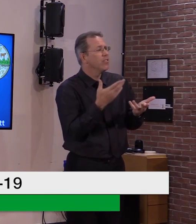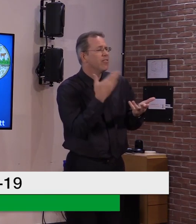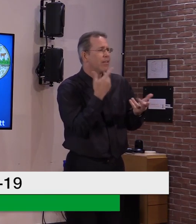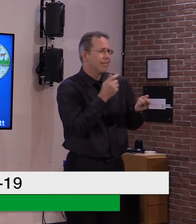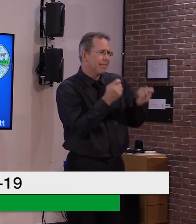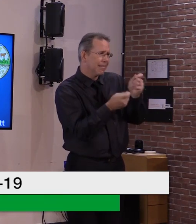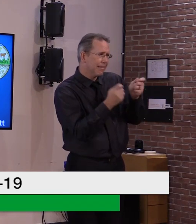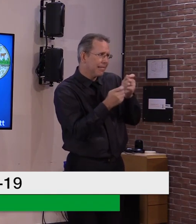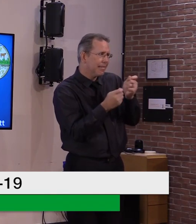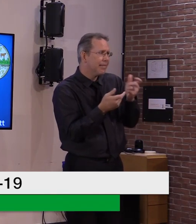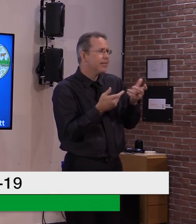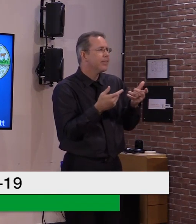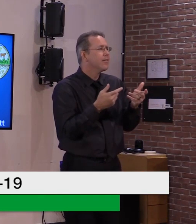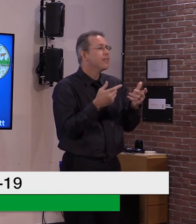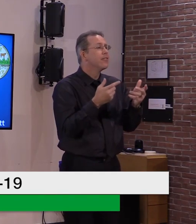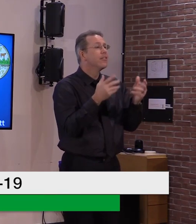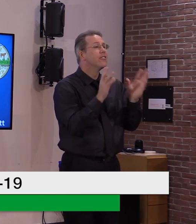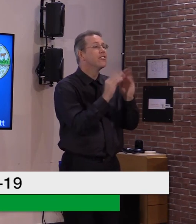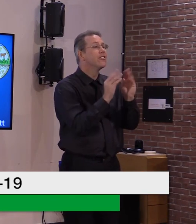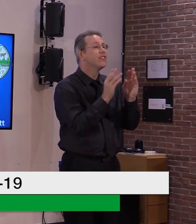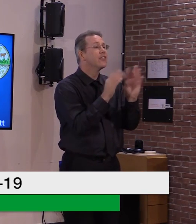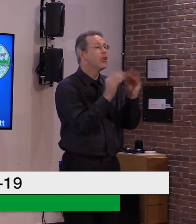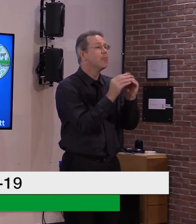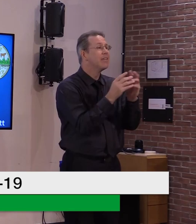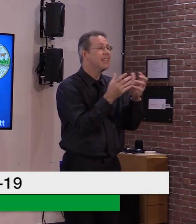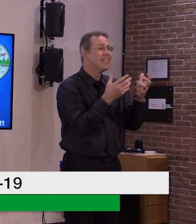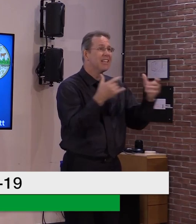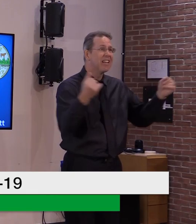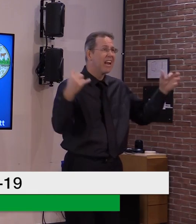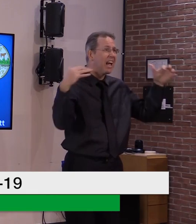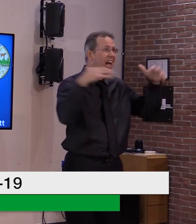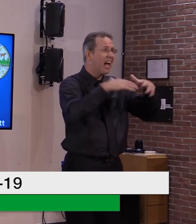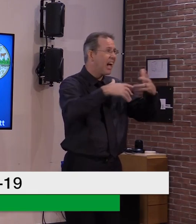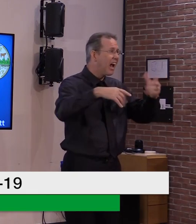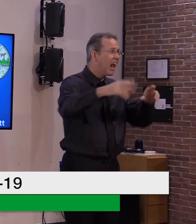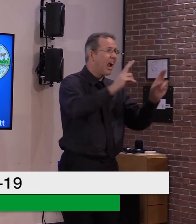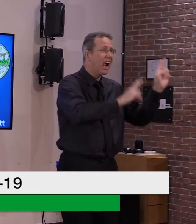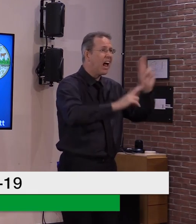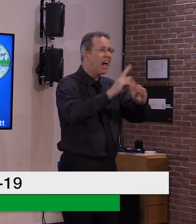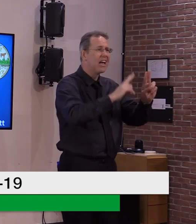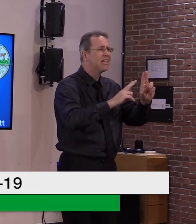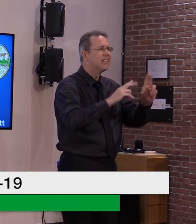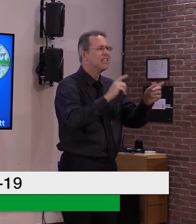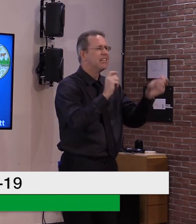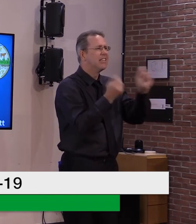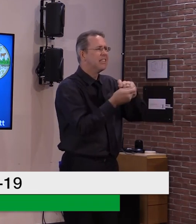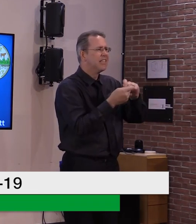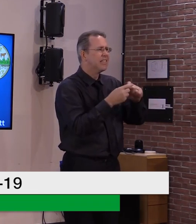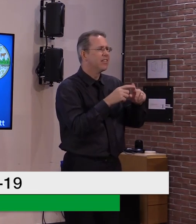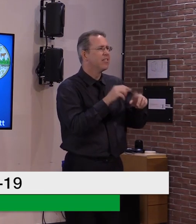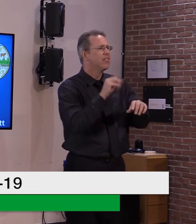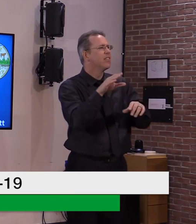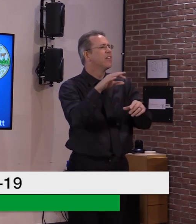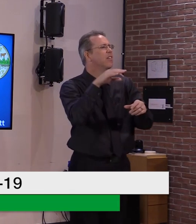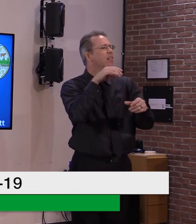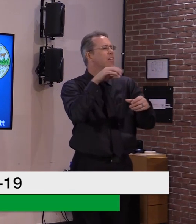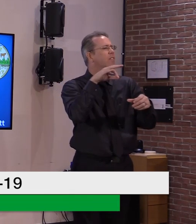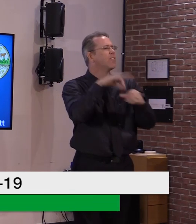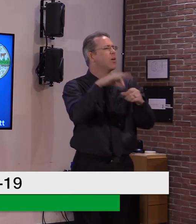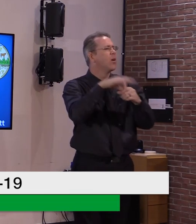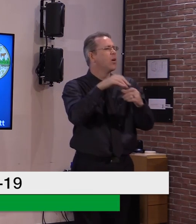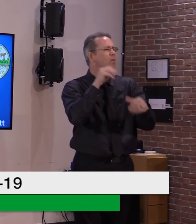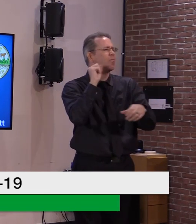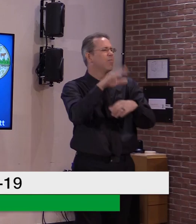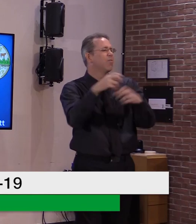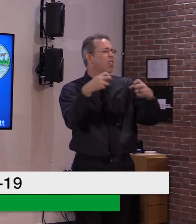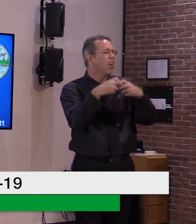the general election uh i know that there's been some talk within uh the legislature uh about the possibility